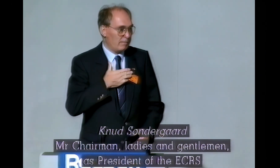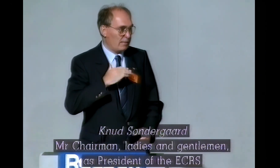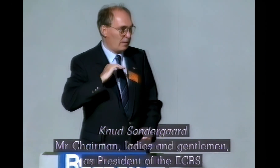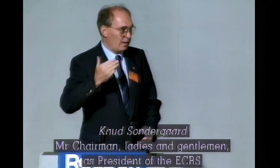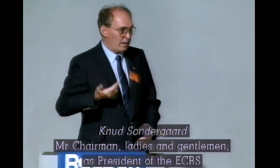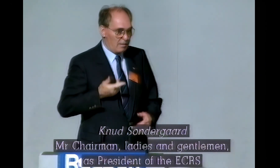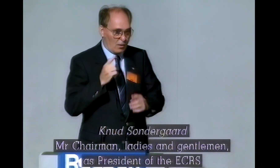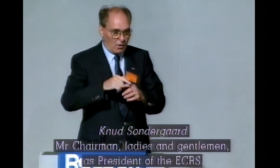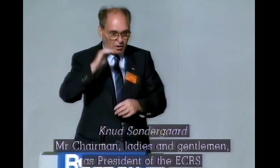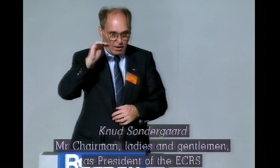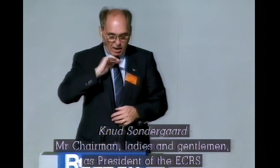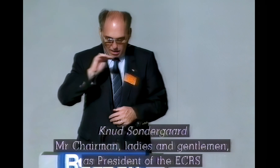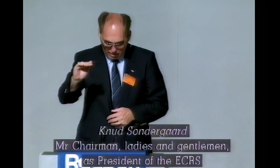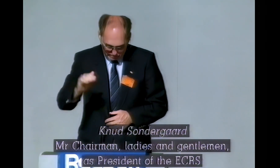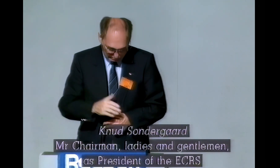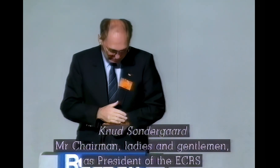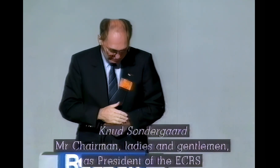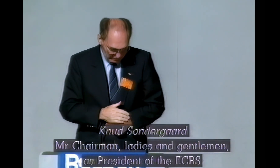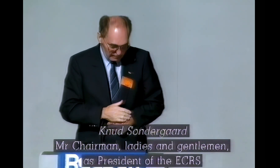Mr. Chairman, ladies and gentlemen,